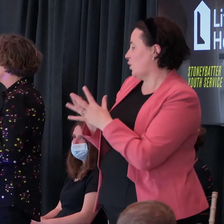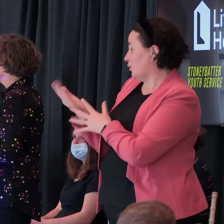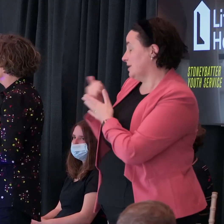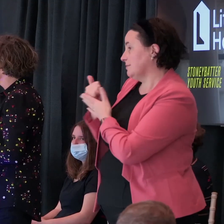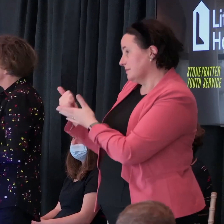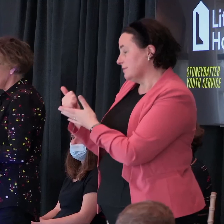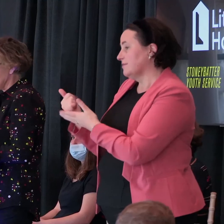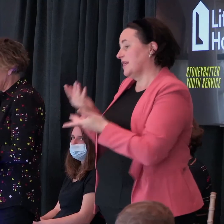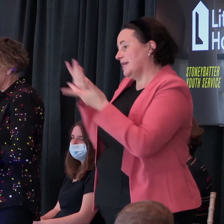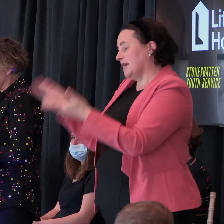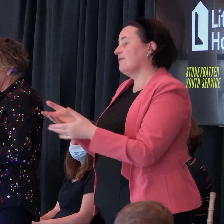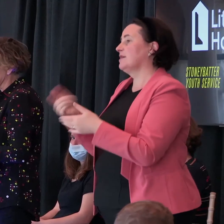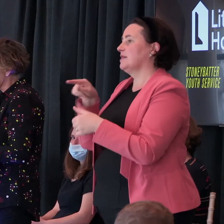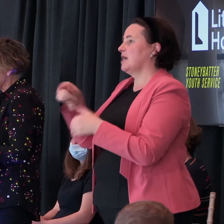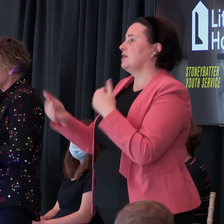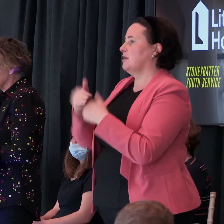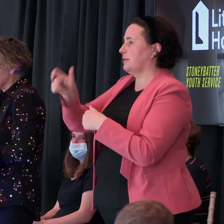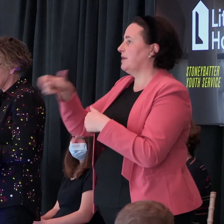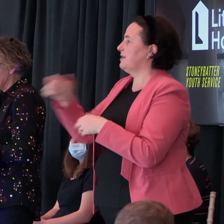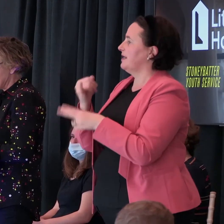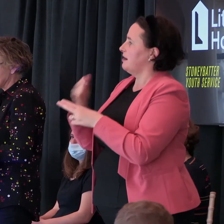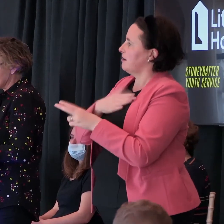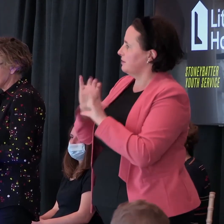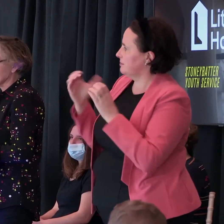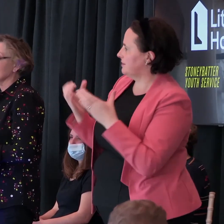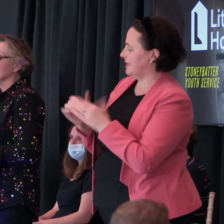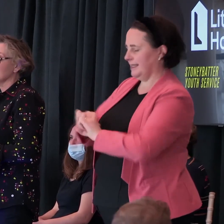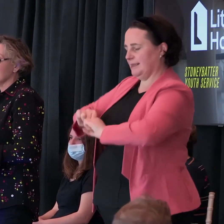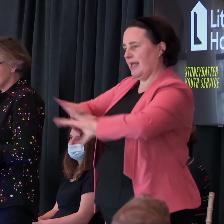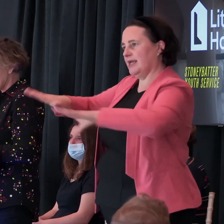young people in our community a platform and a space in the museum and